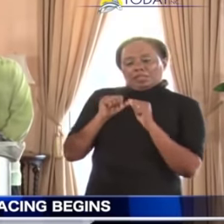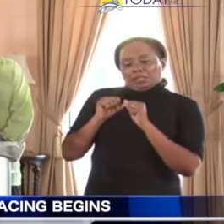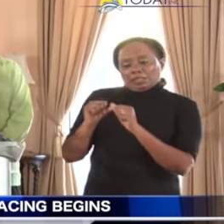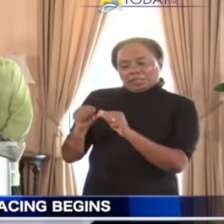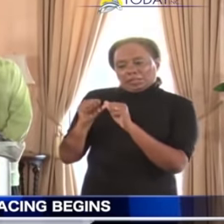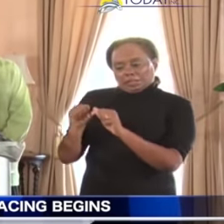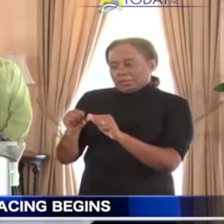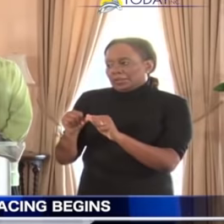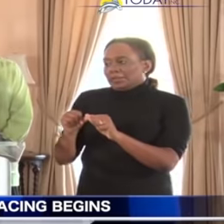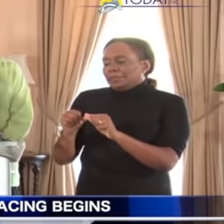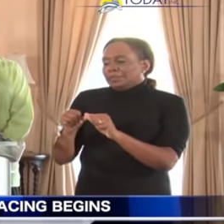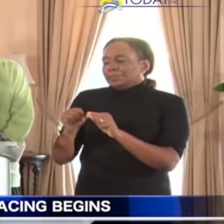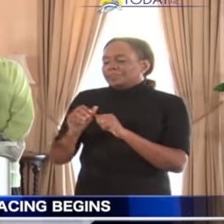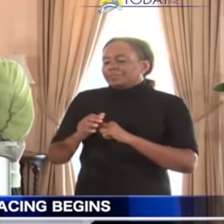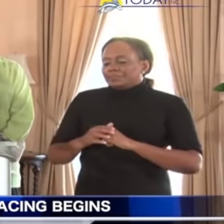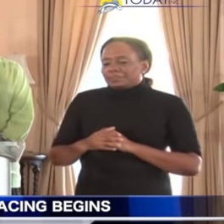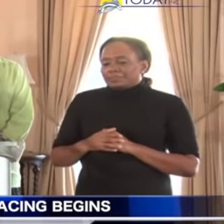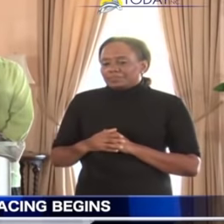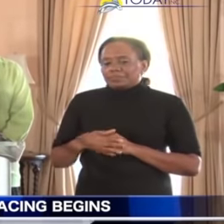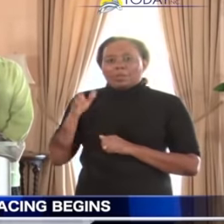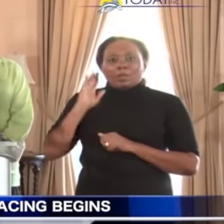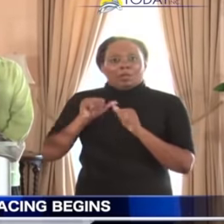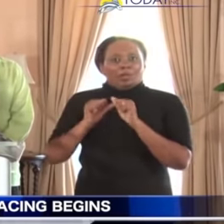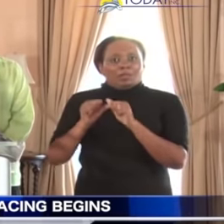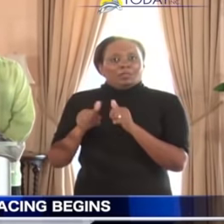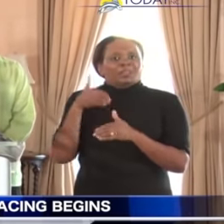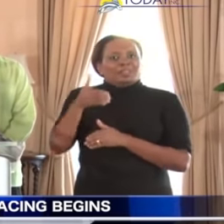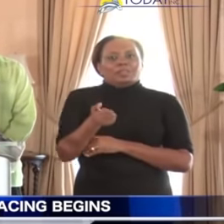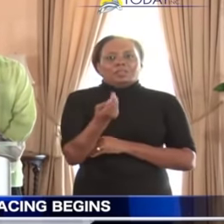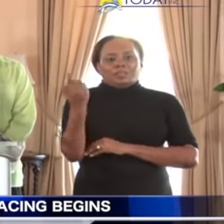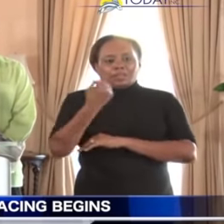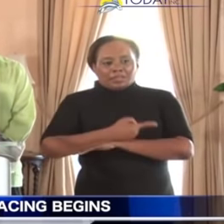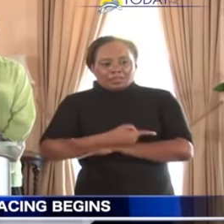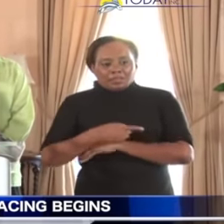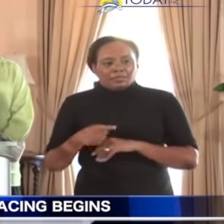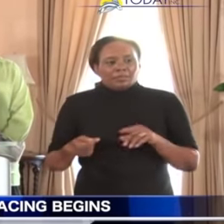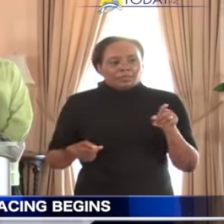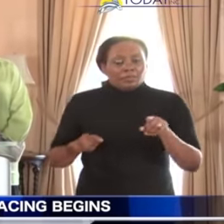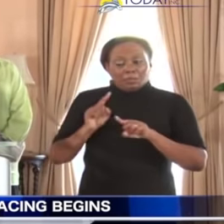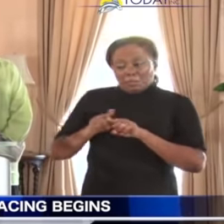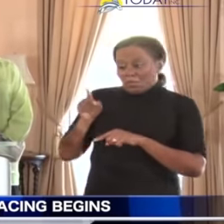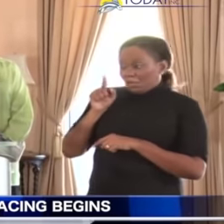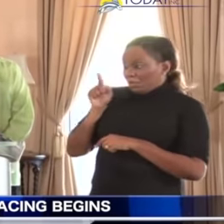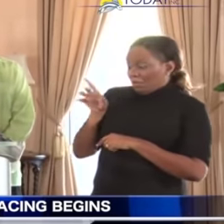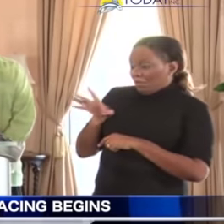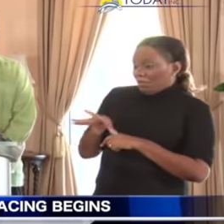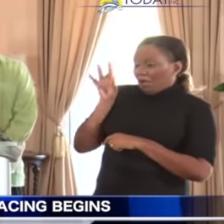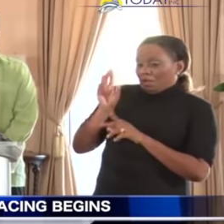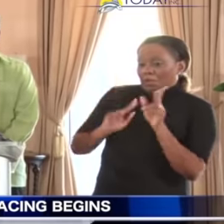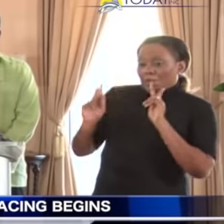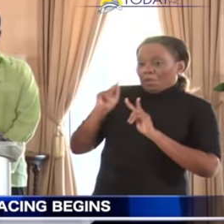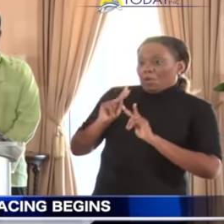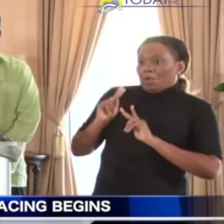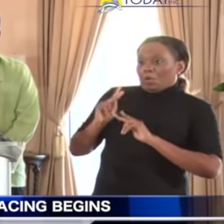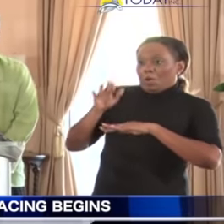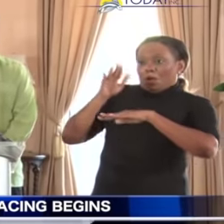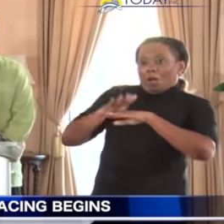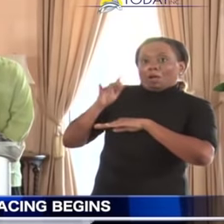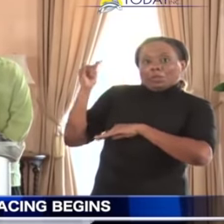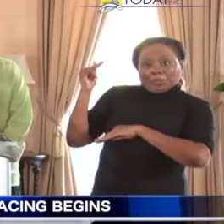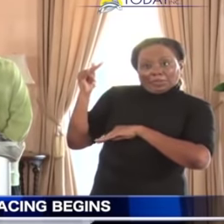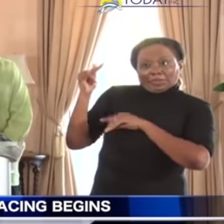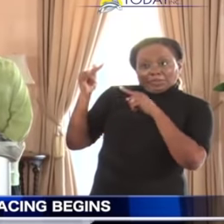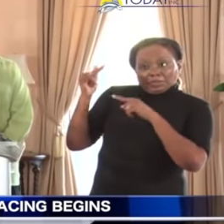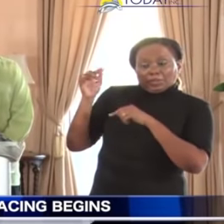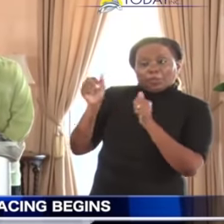continues and will continue for the next few days. Have you been able to track down people who were on so what